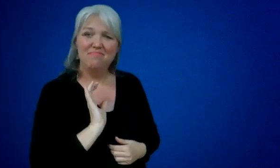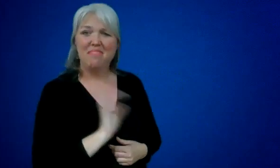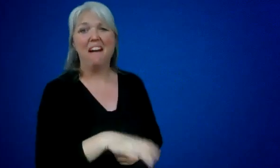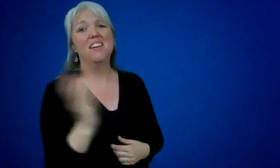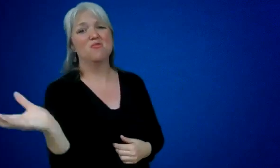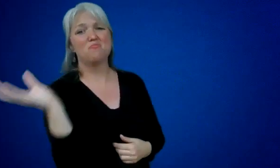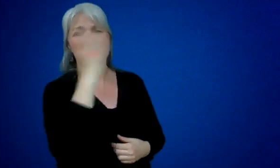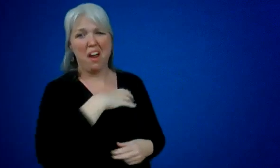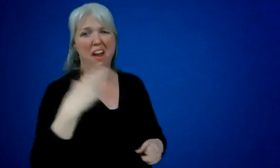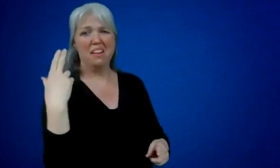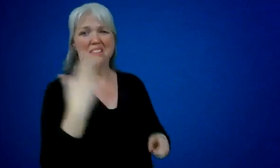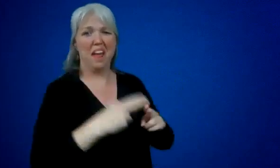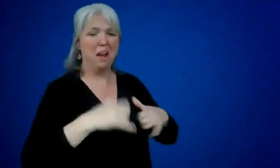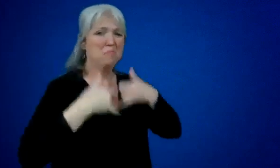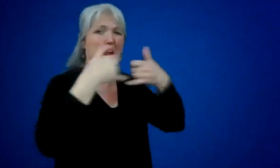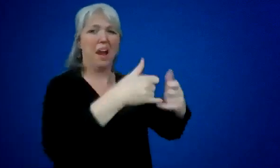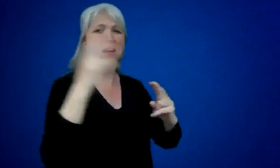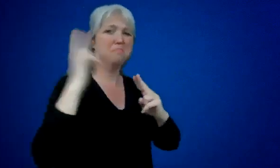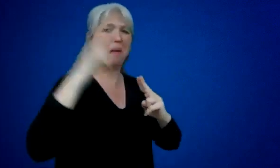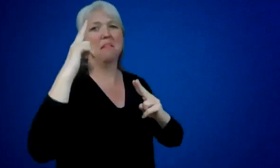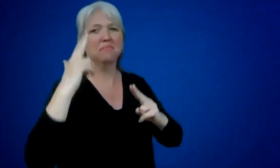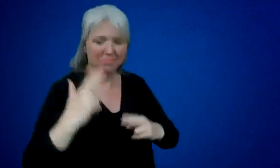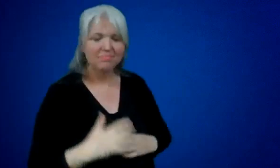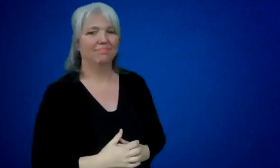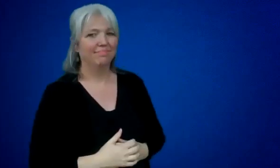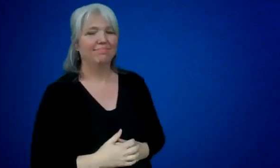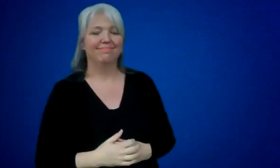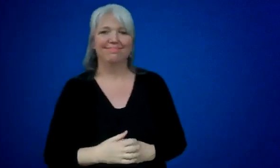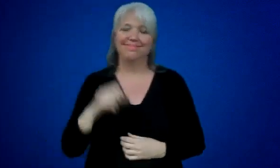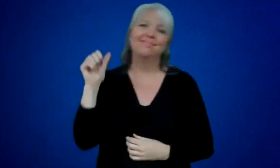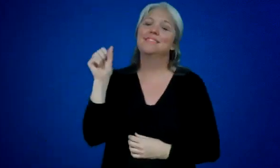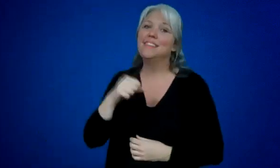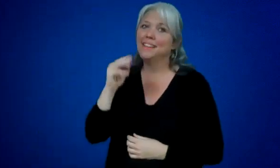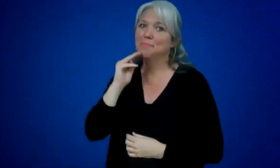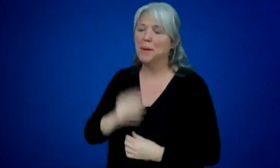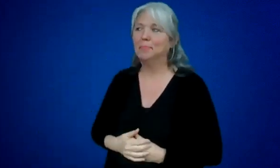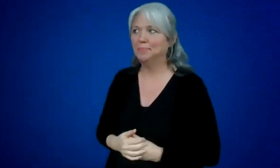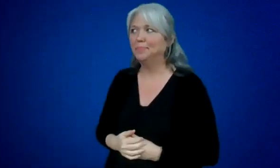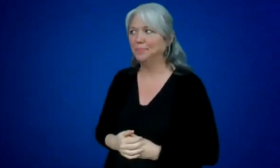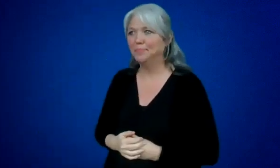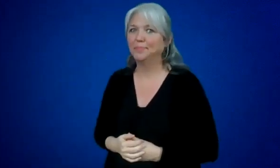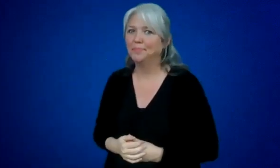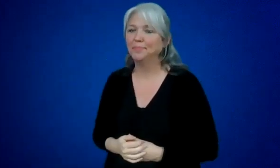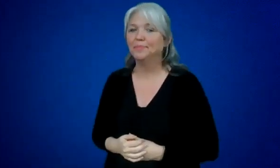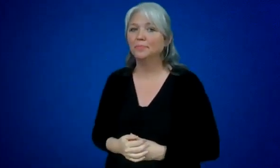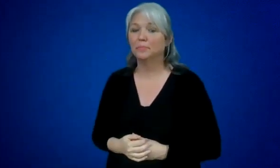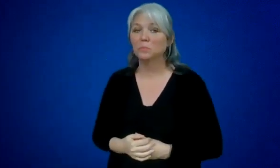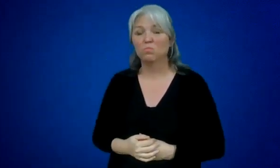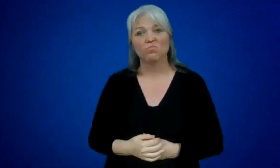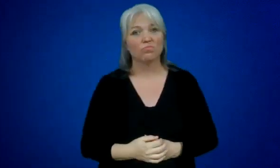name prize, don't it? Yes, ma'am, I said. I was just